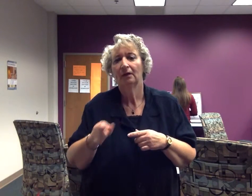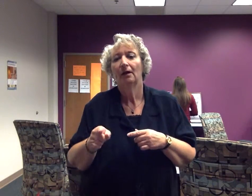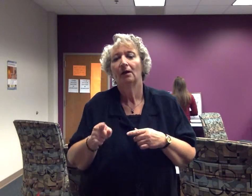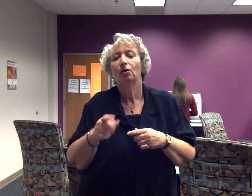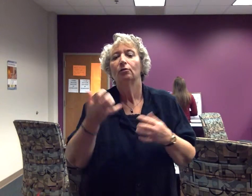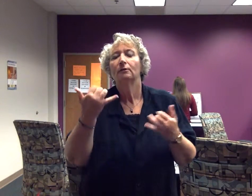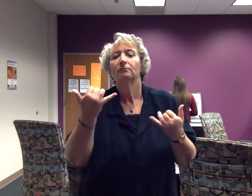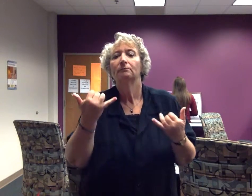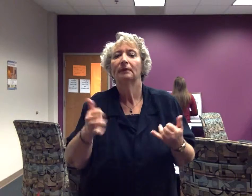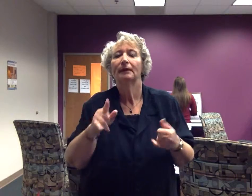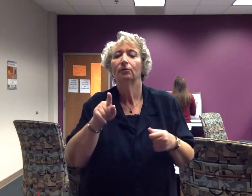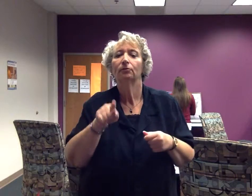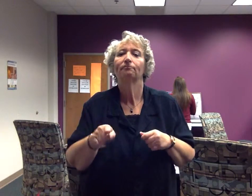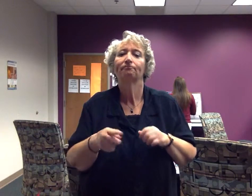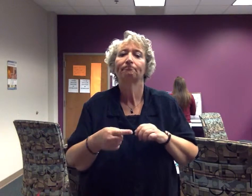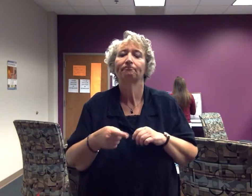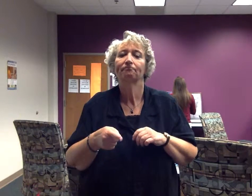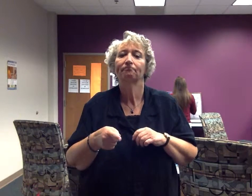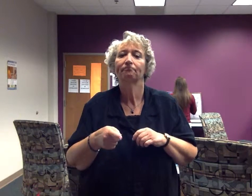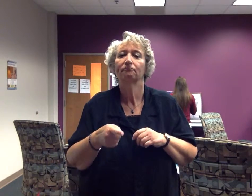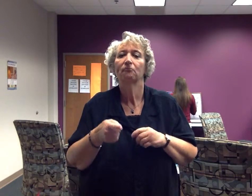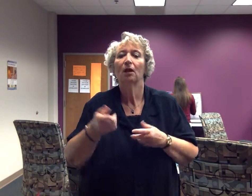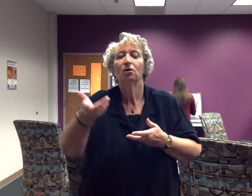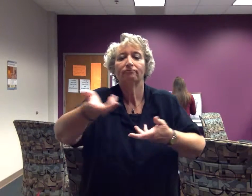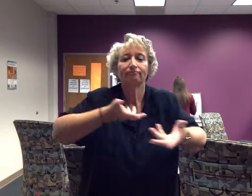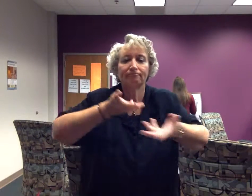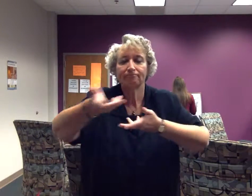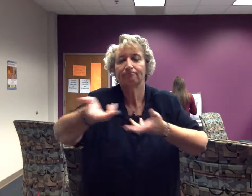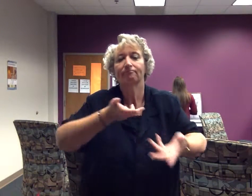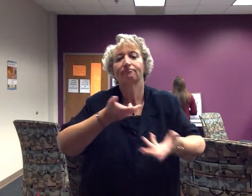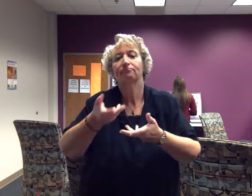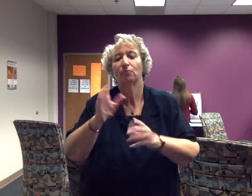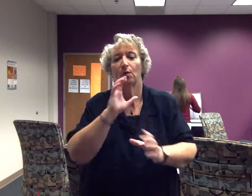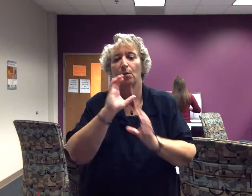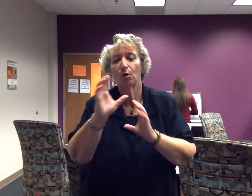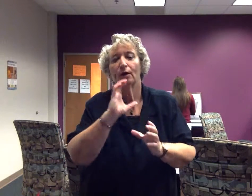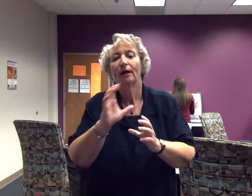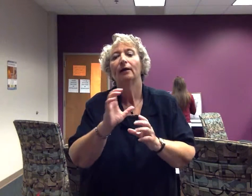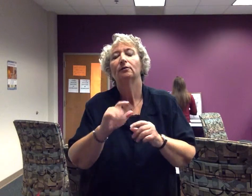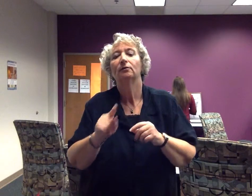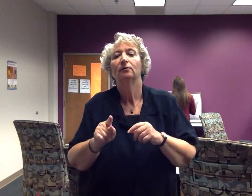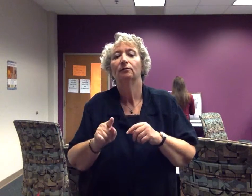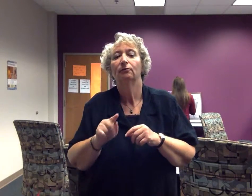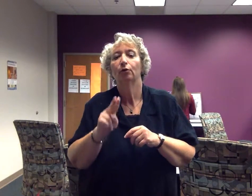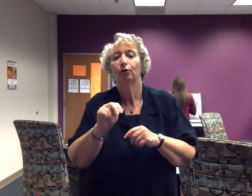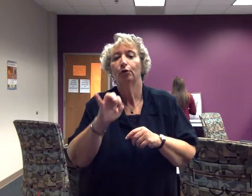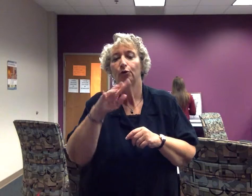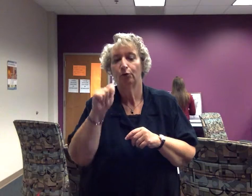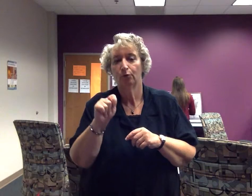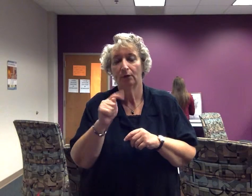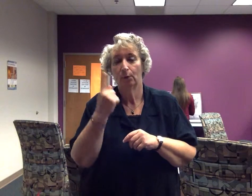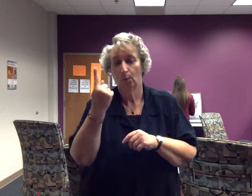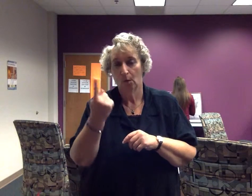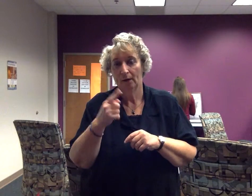to demonstrate what they already understand about the connecting themes. When Unit 1 is complete, students should